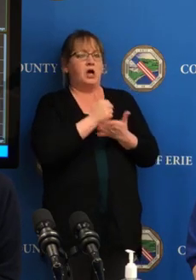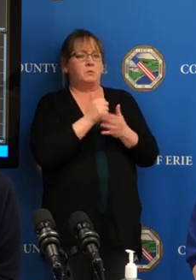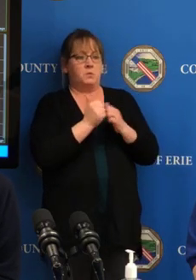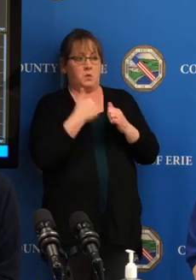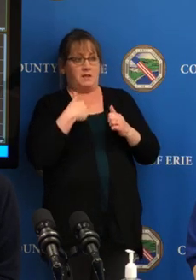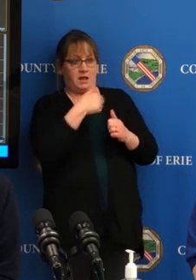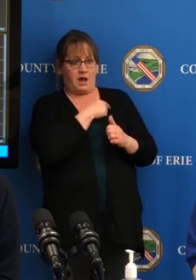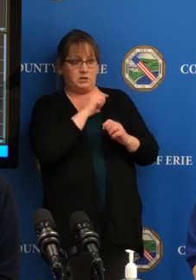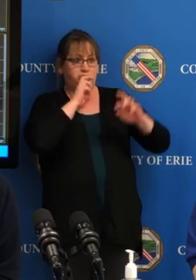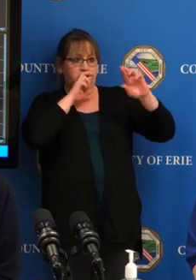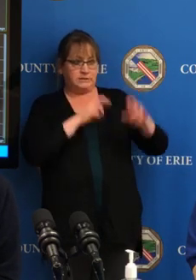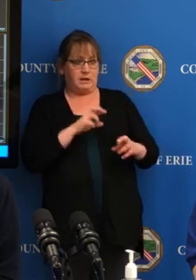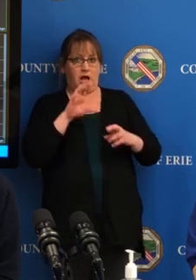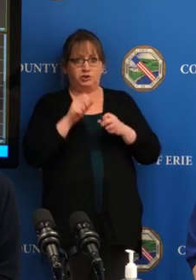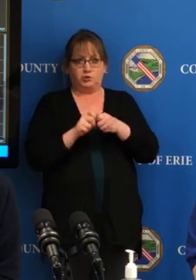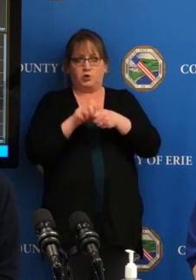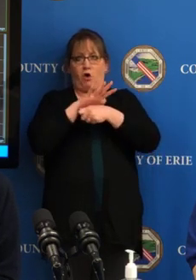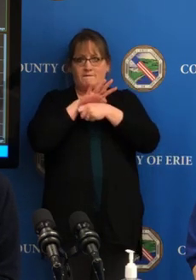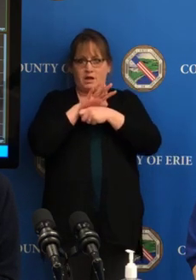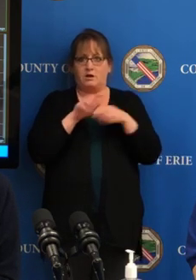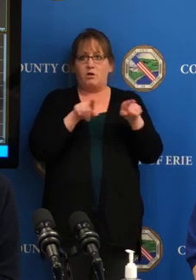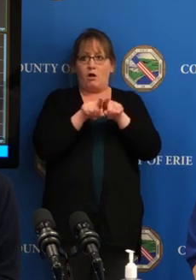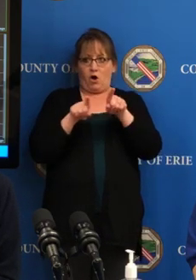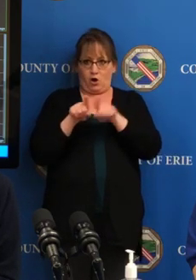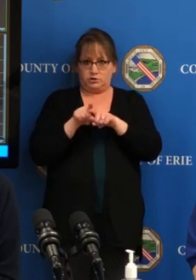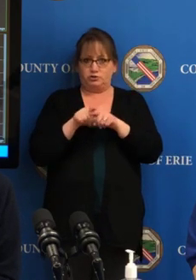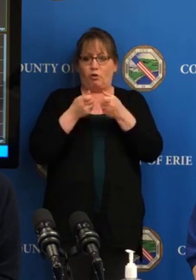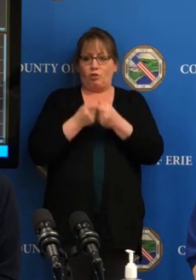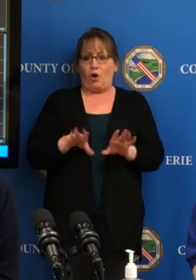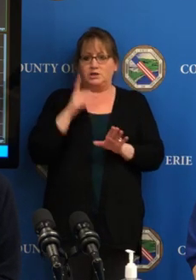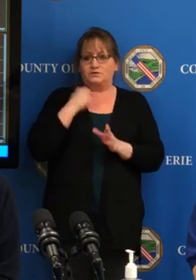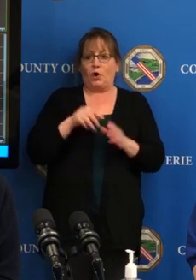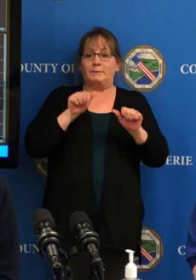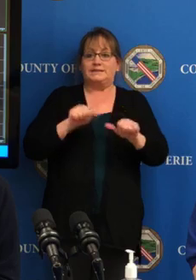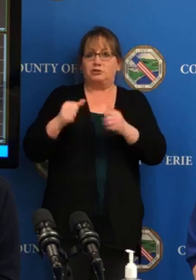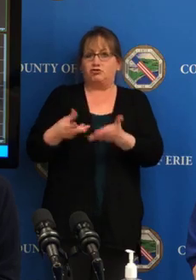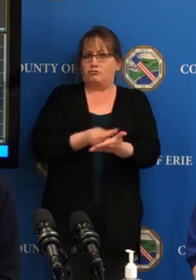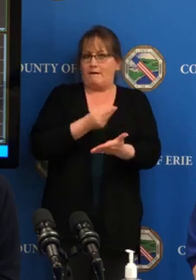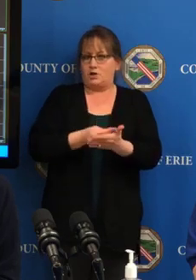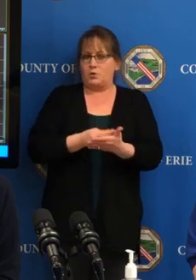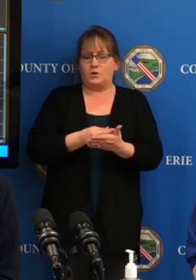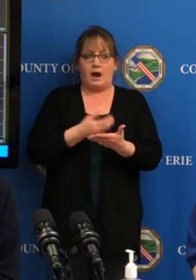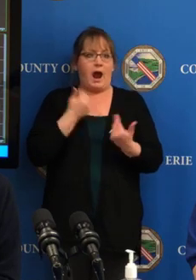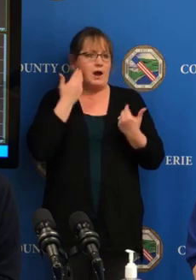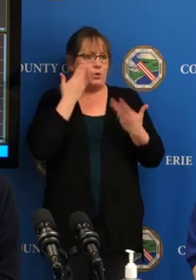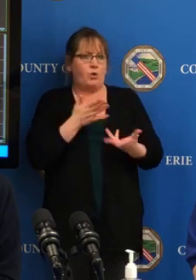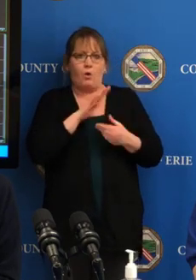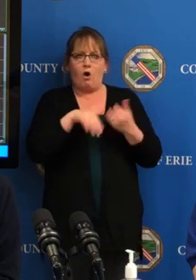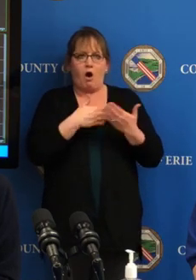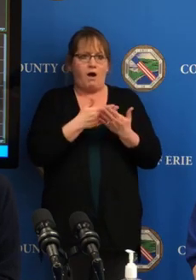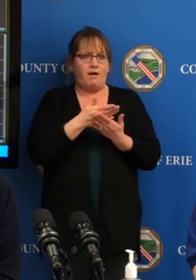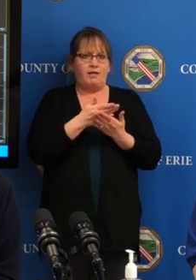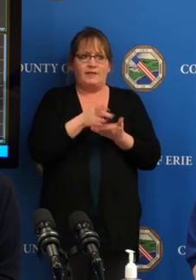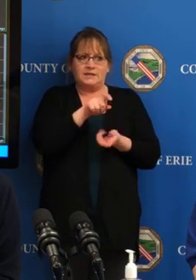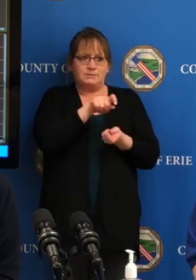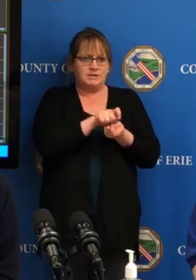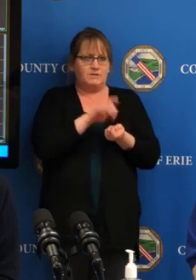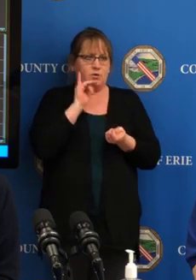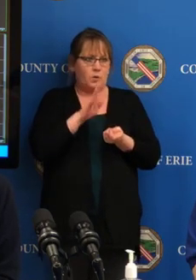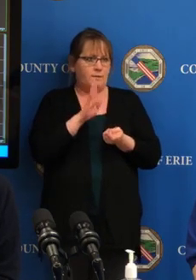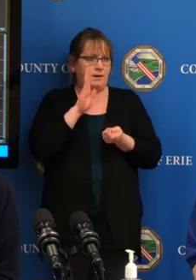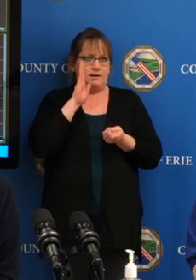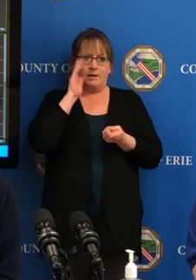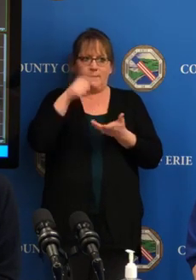response to COVID-19 as well as the loss of potential revenue. I don't have all the specifics of whether that's paid out over 1 year